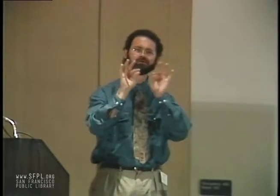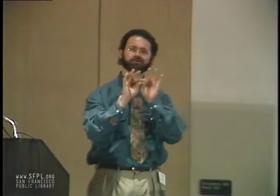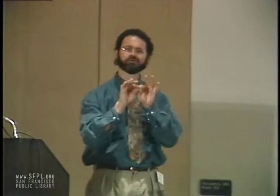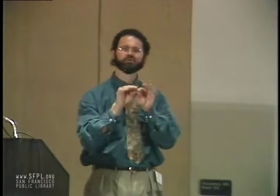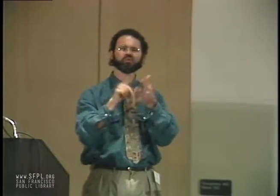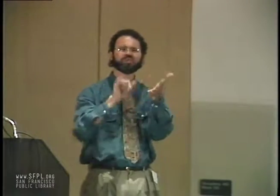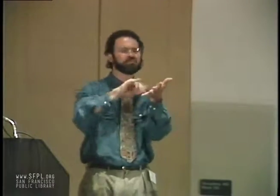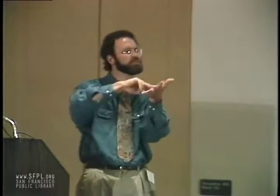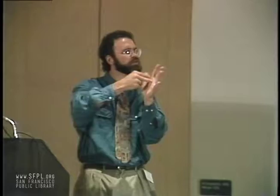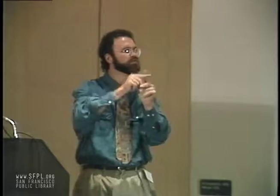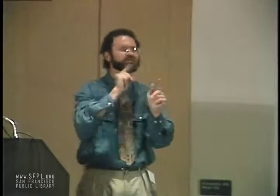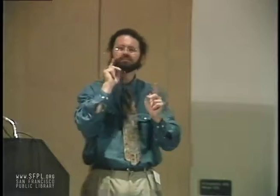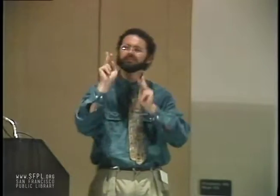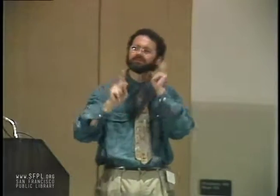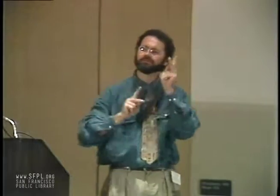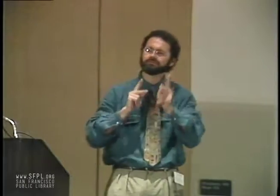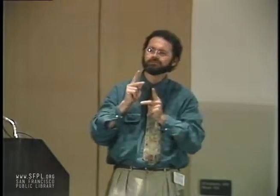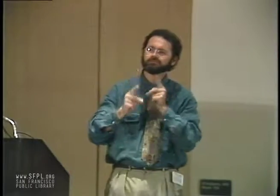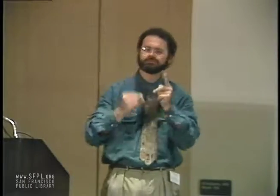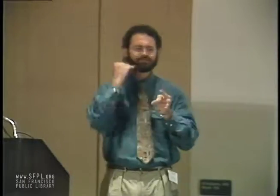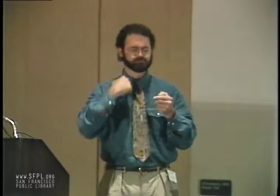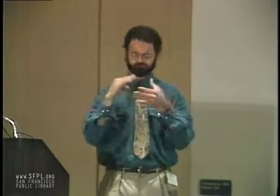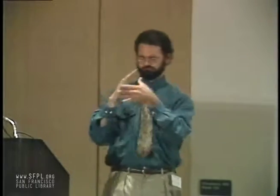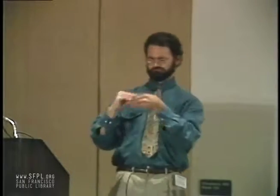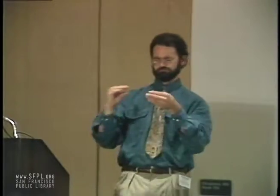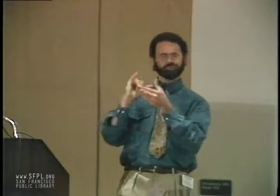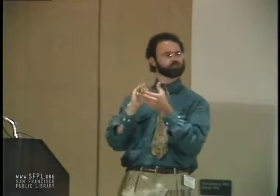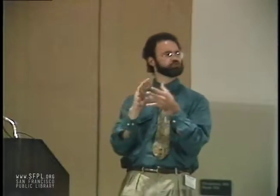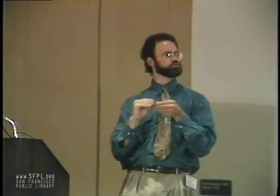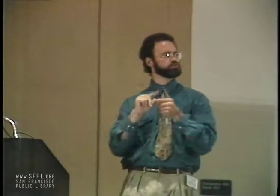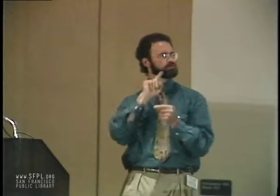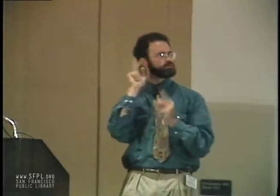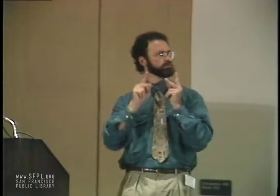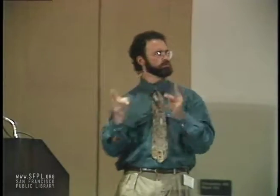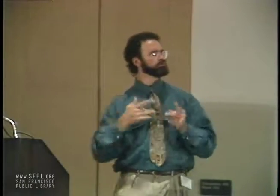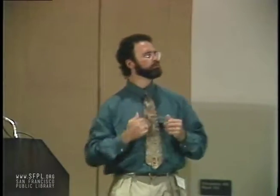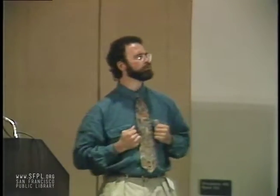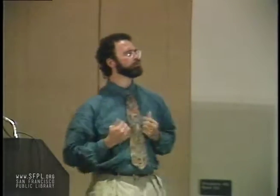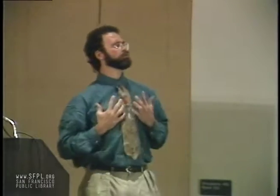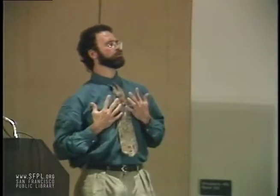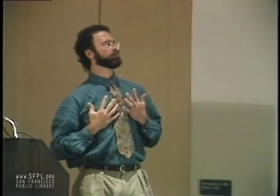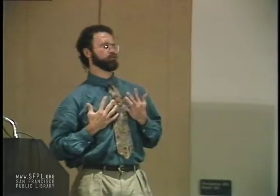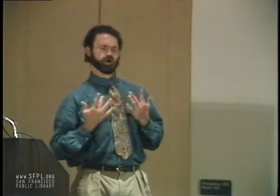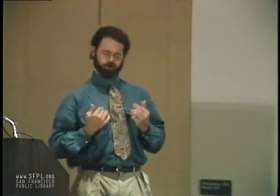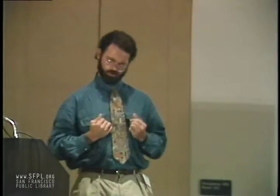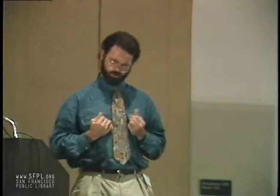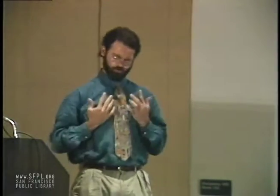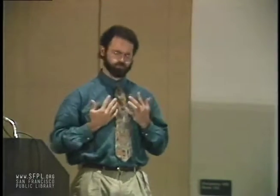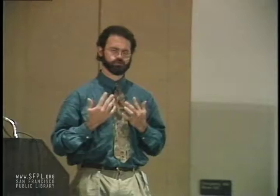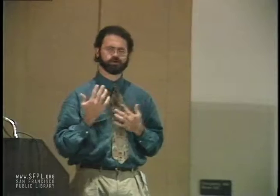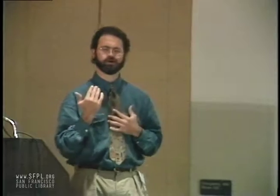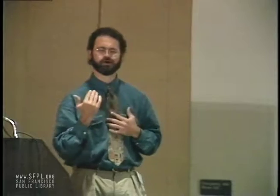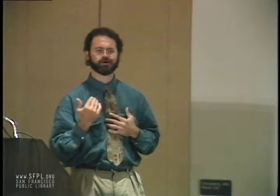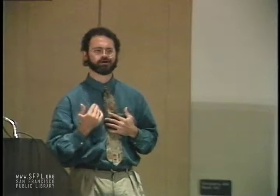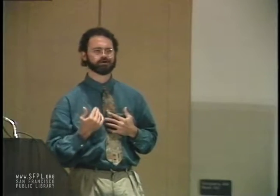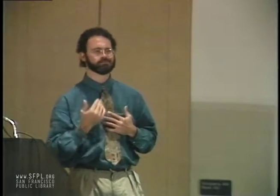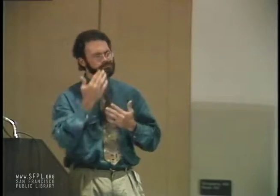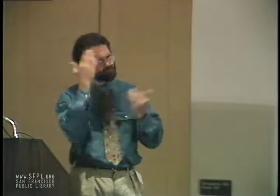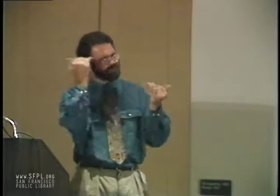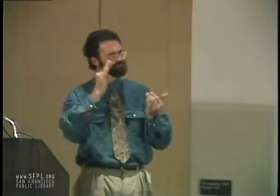really. What's important is the myth. The myth, the story about the beginning for deaf people. And that's a